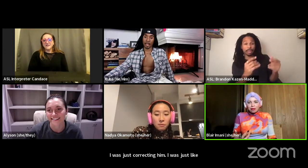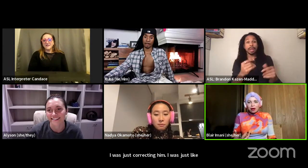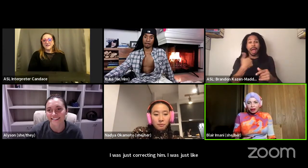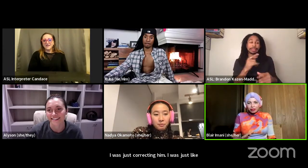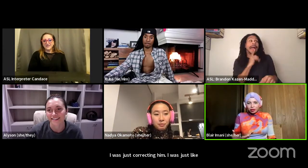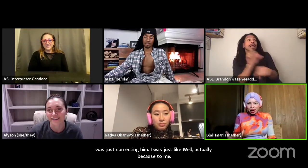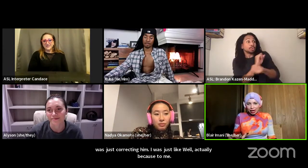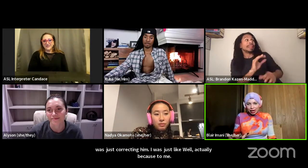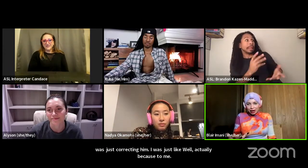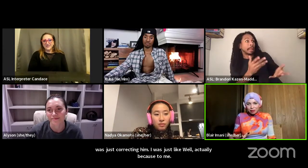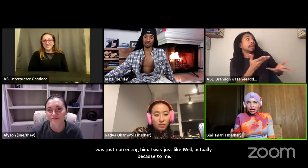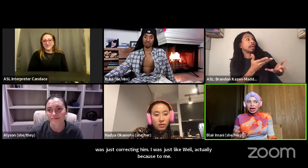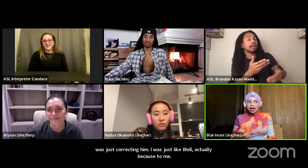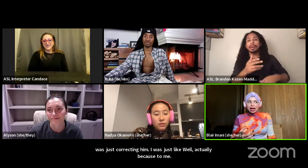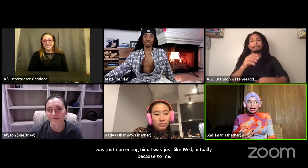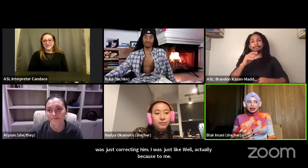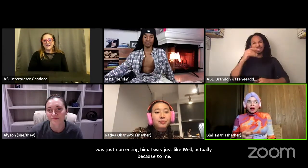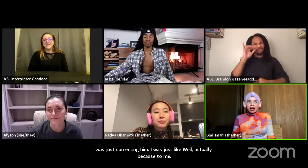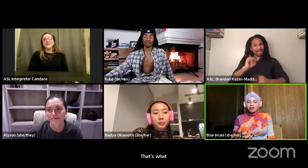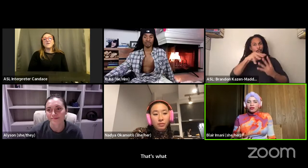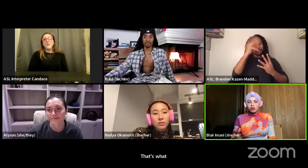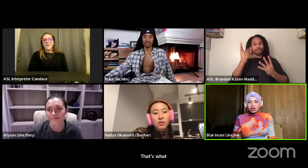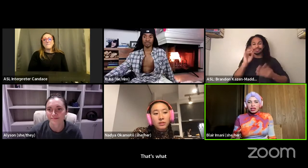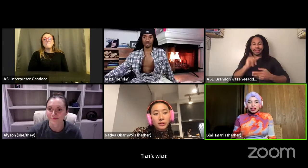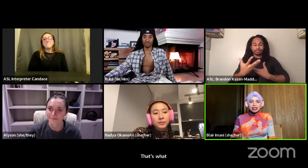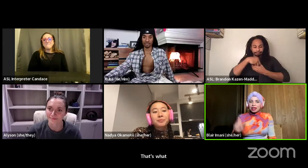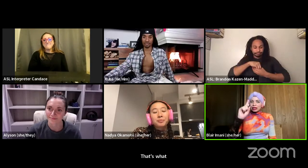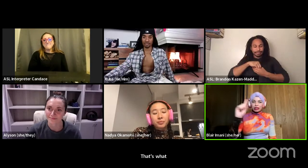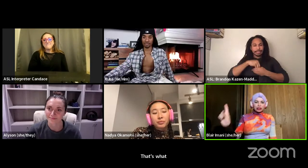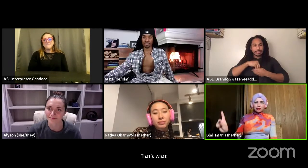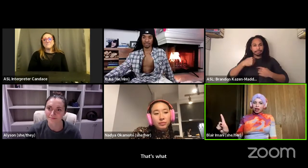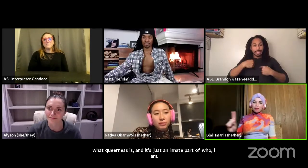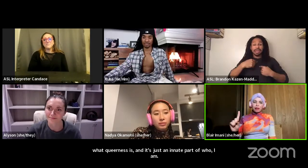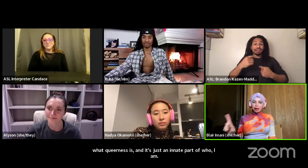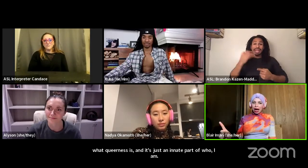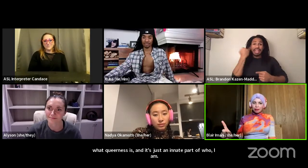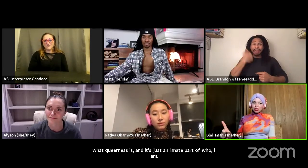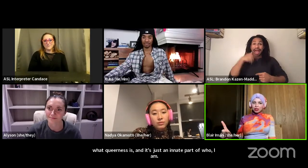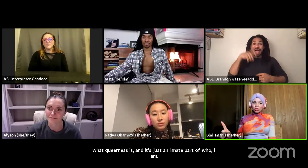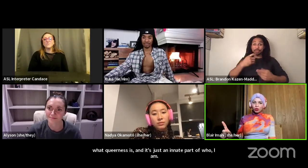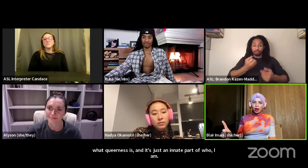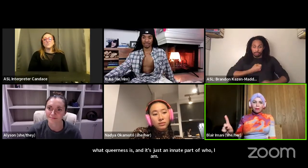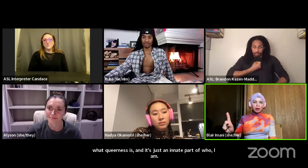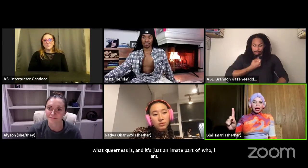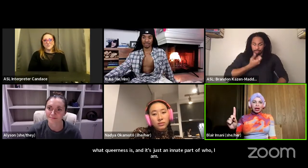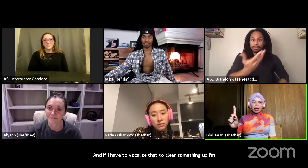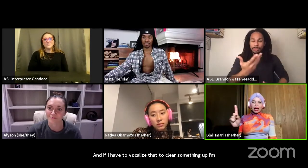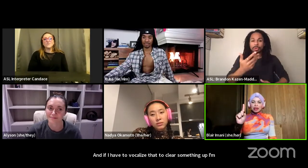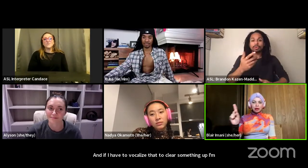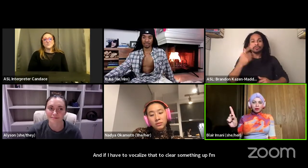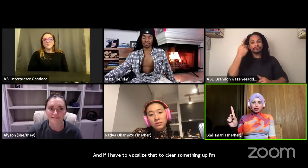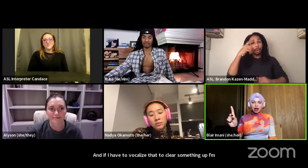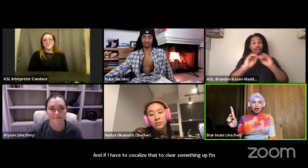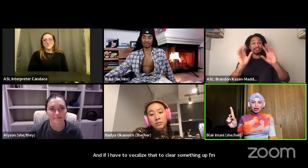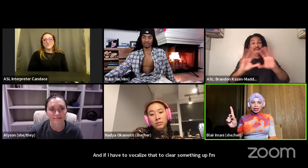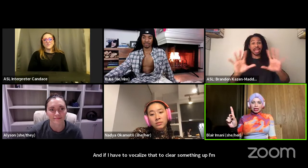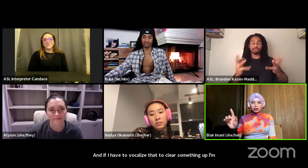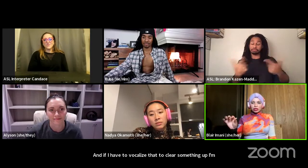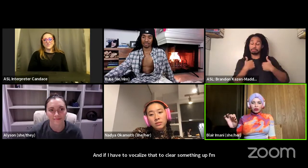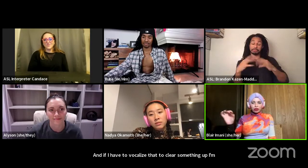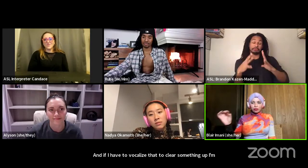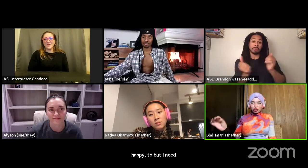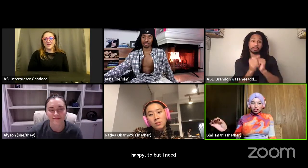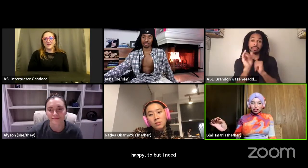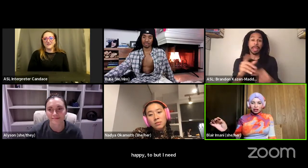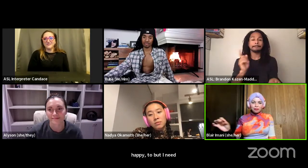is just an innate part of who I am. And if I have to vocalize that to clear something up, I'm happy to, but I need people to not act